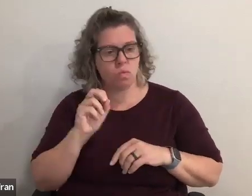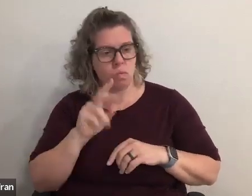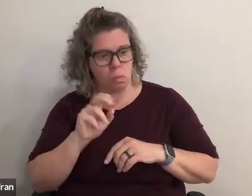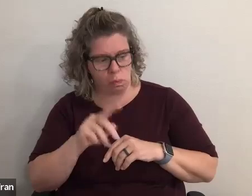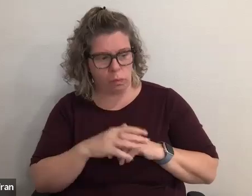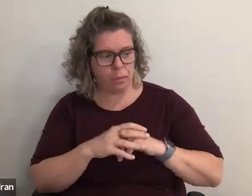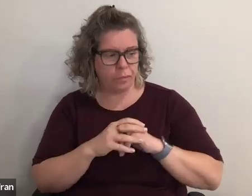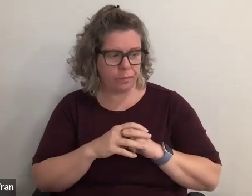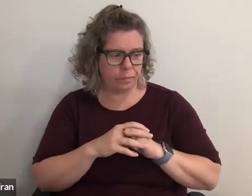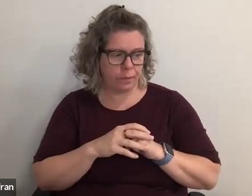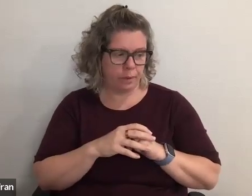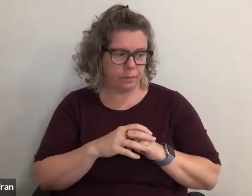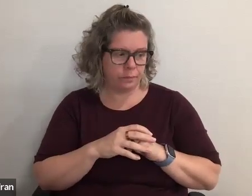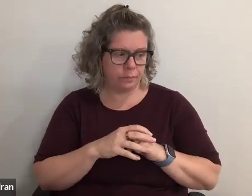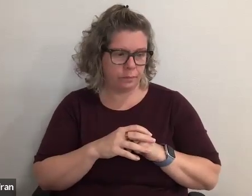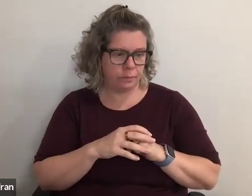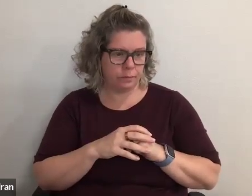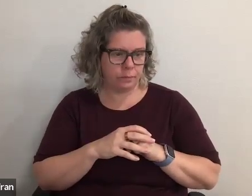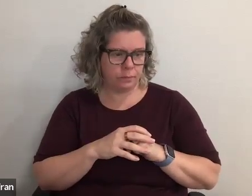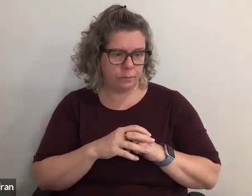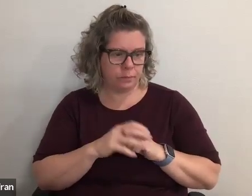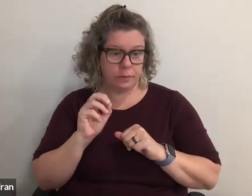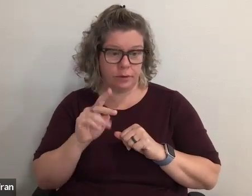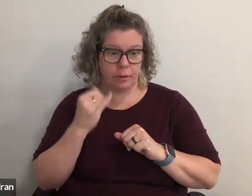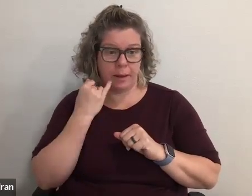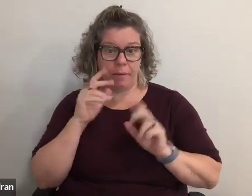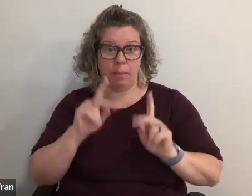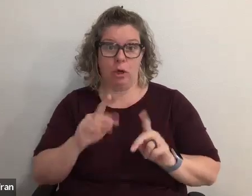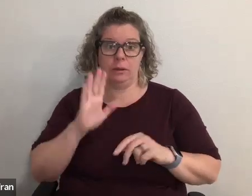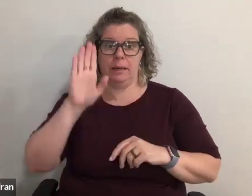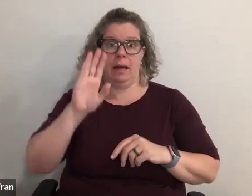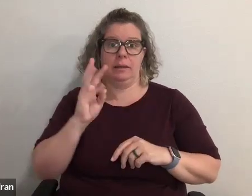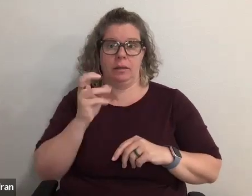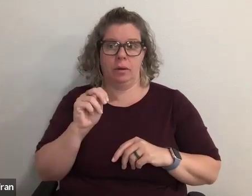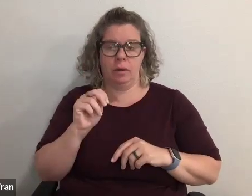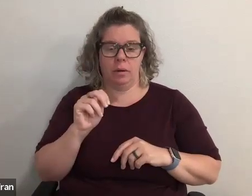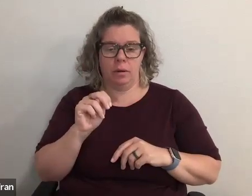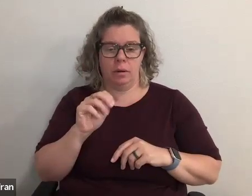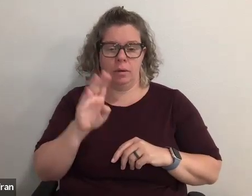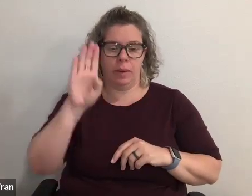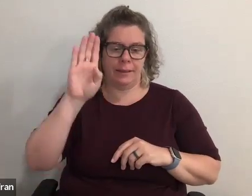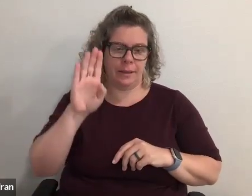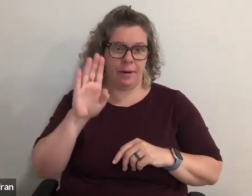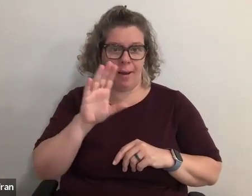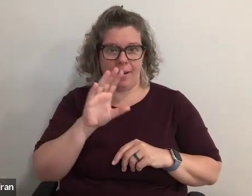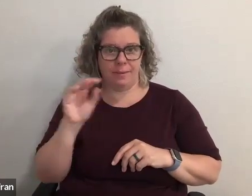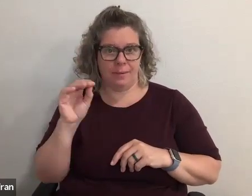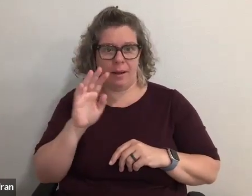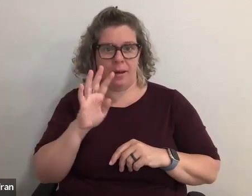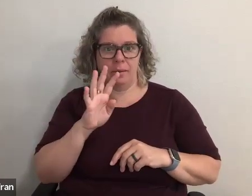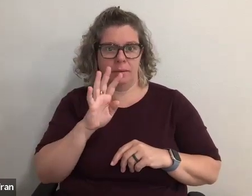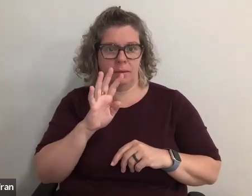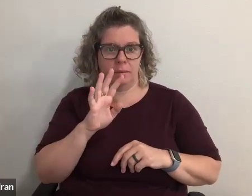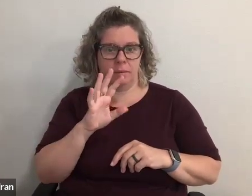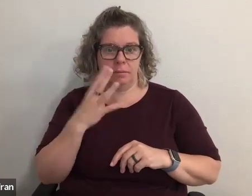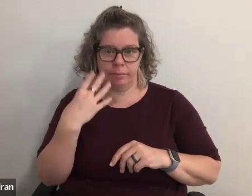Okay. And is it okay if someone has a question, if they turn on raise their hand and turn on